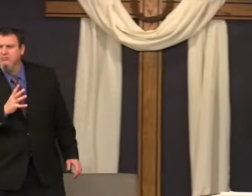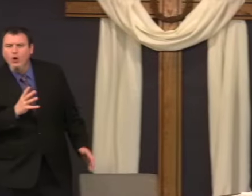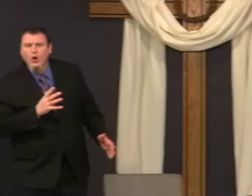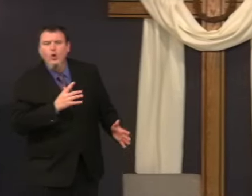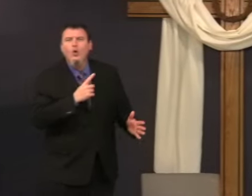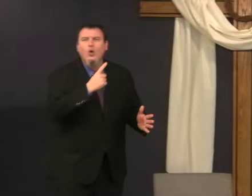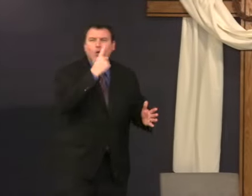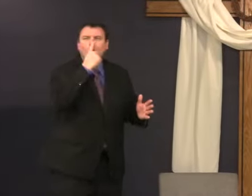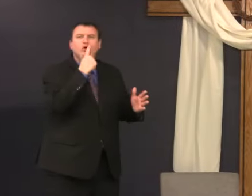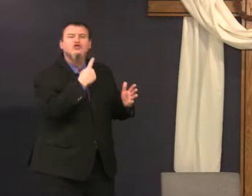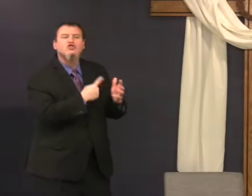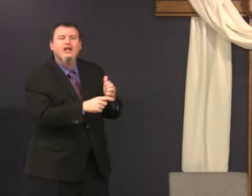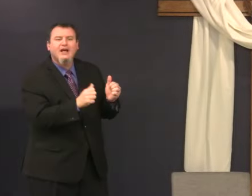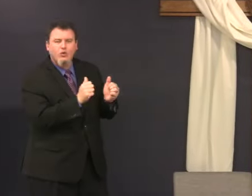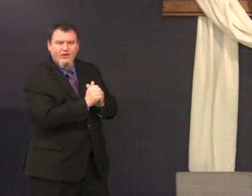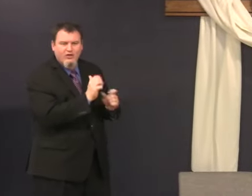Then they said, okay,